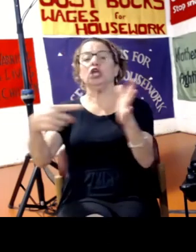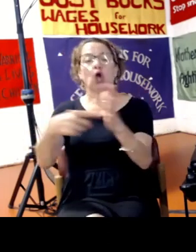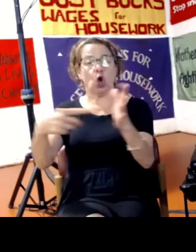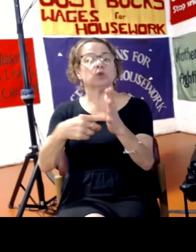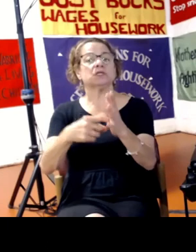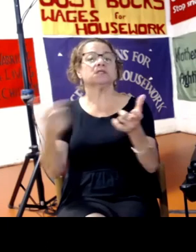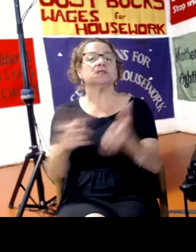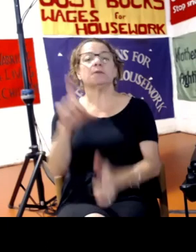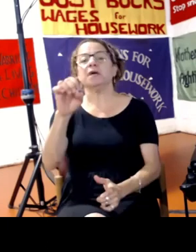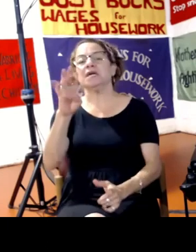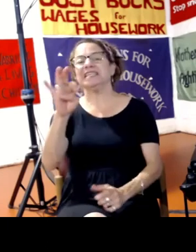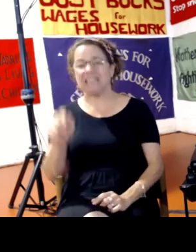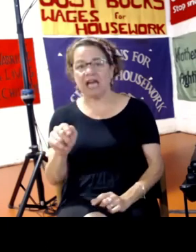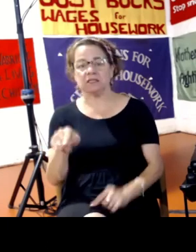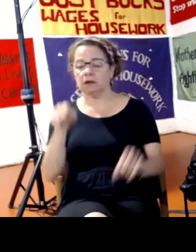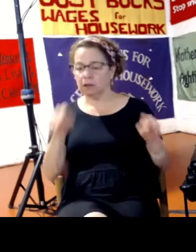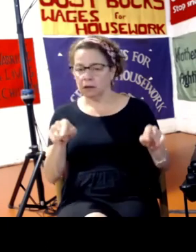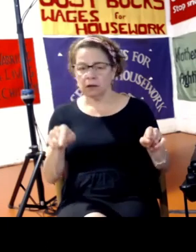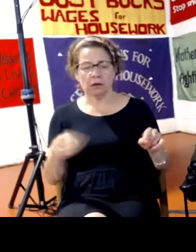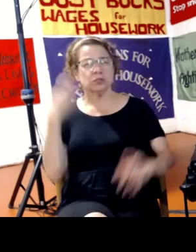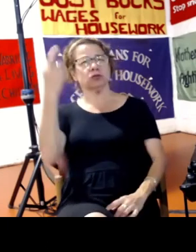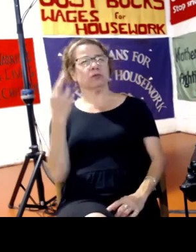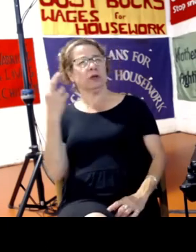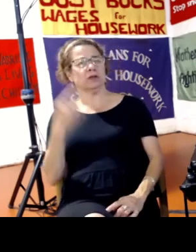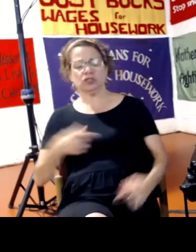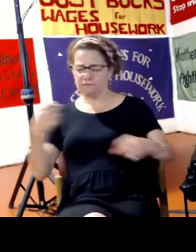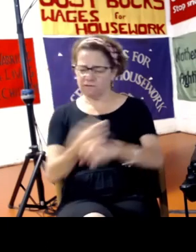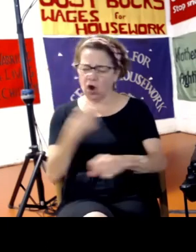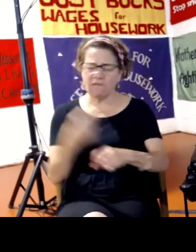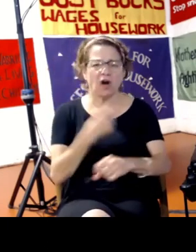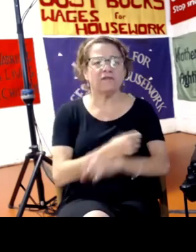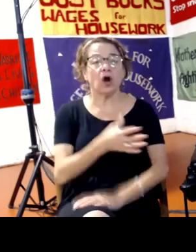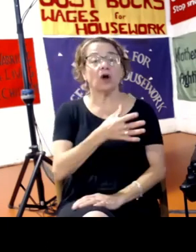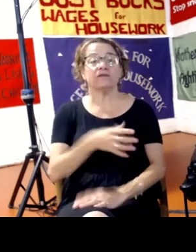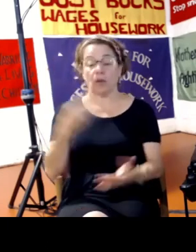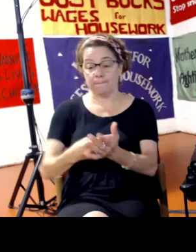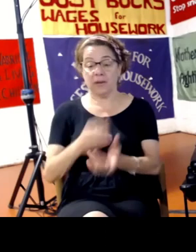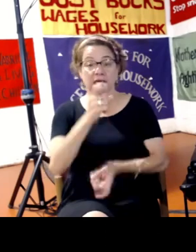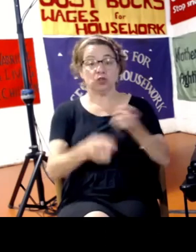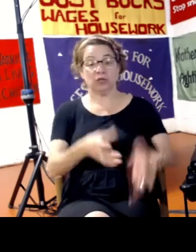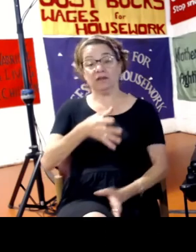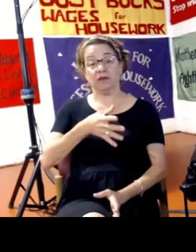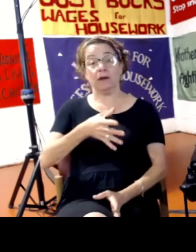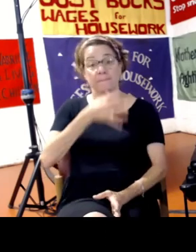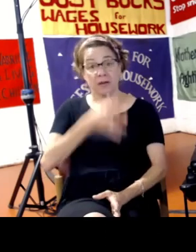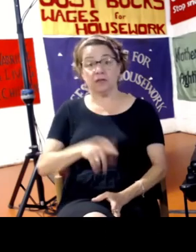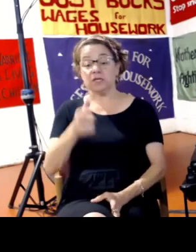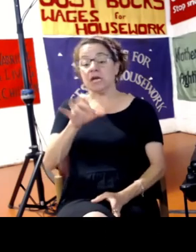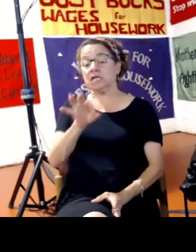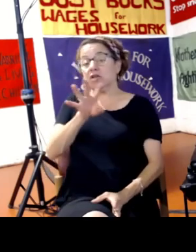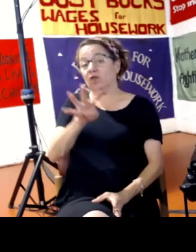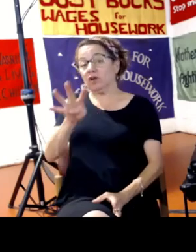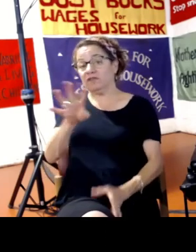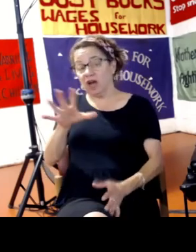it. So she fought for money for mothers, and in 1945, she won it,